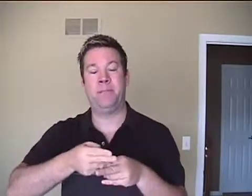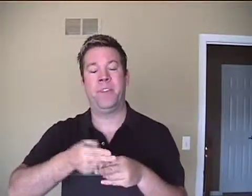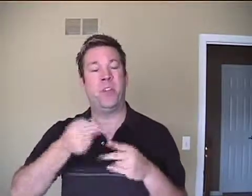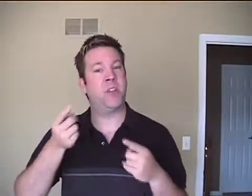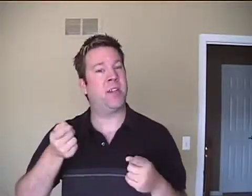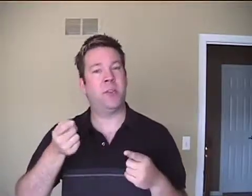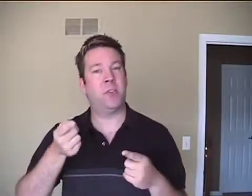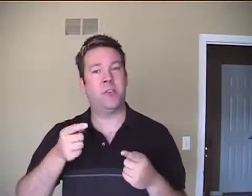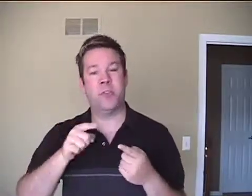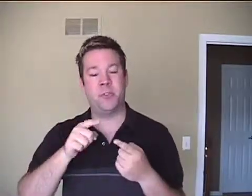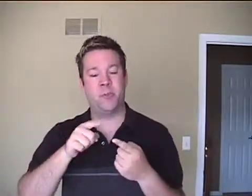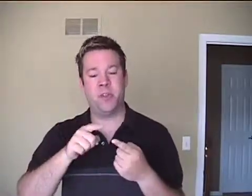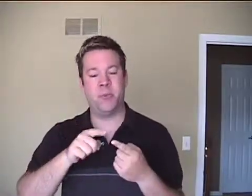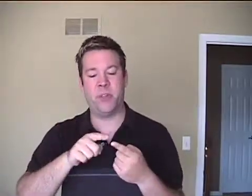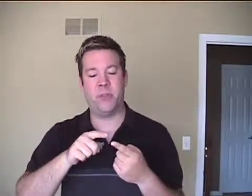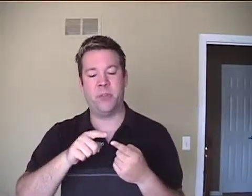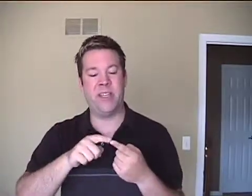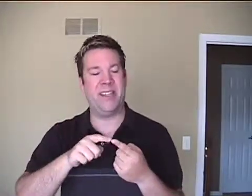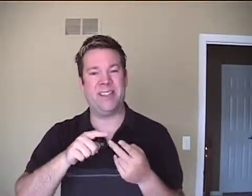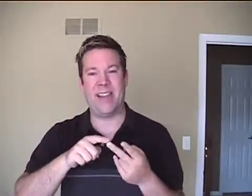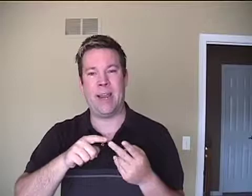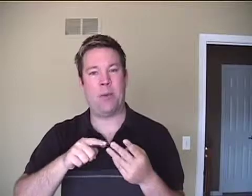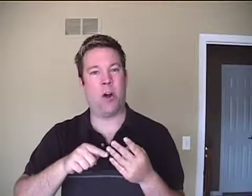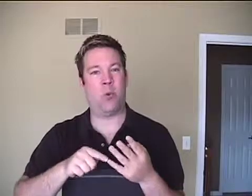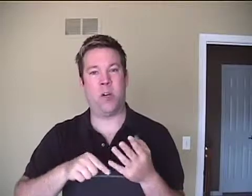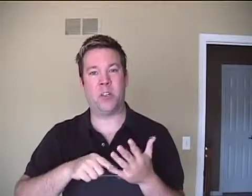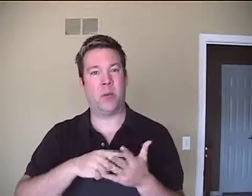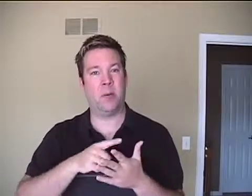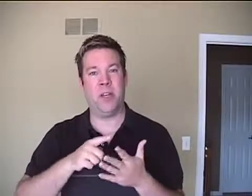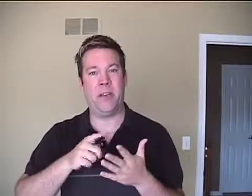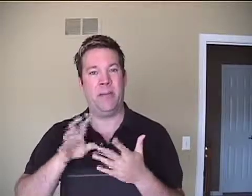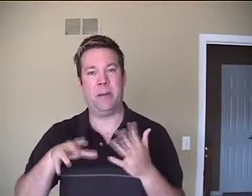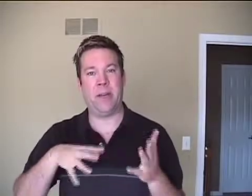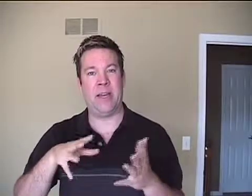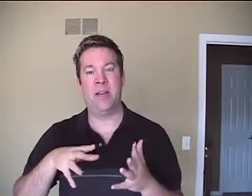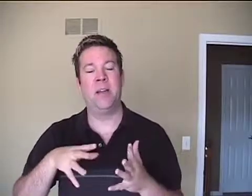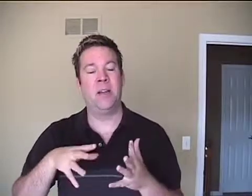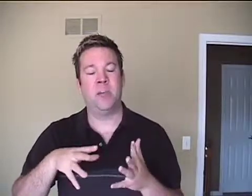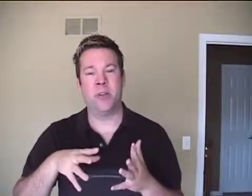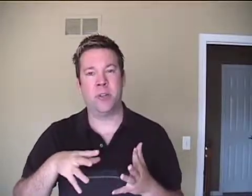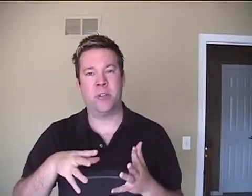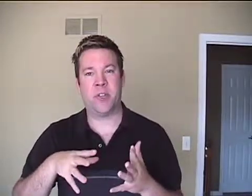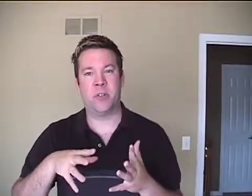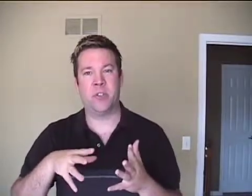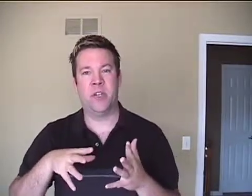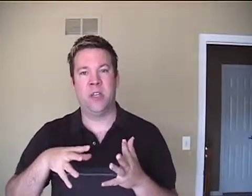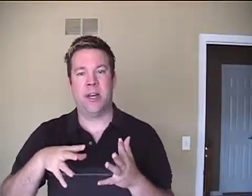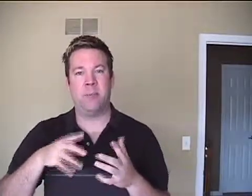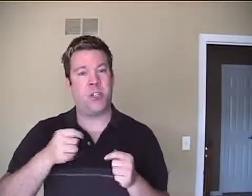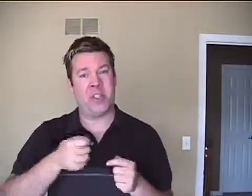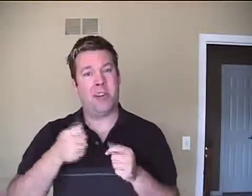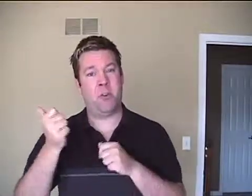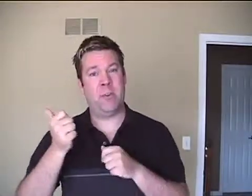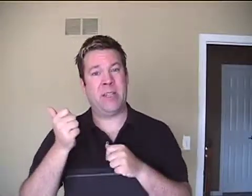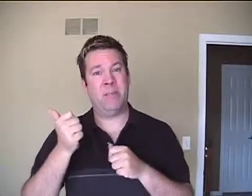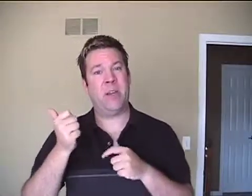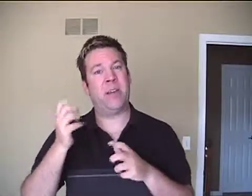You'll notice that we don't use is, am, are, was, were, be, being, been. We don't use those. You just kind of omit them because